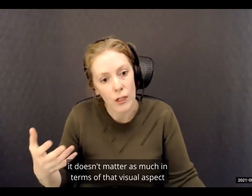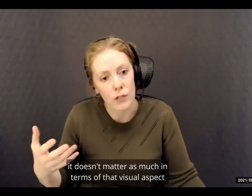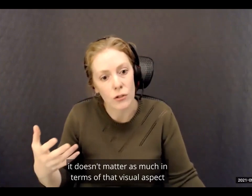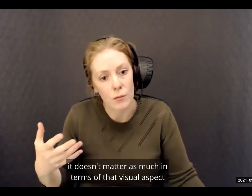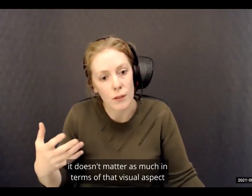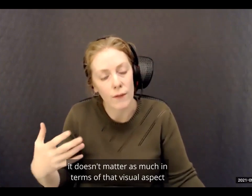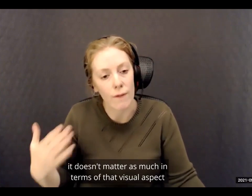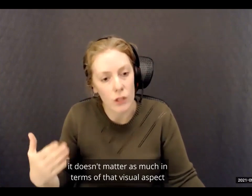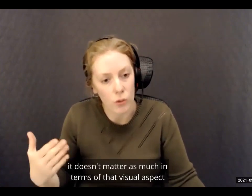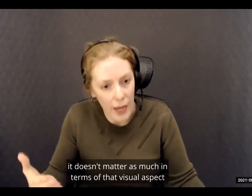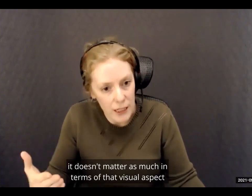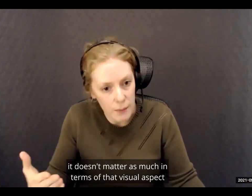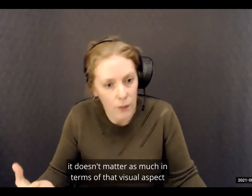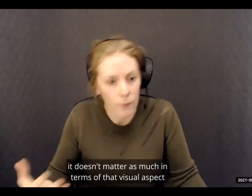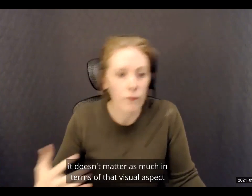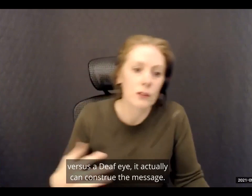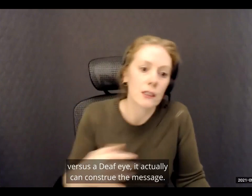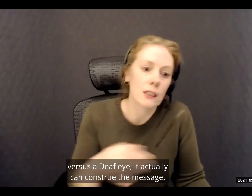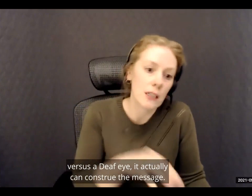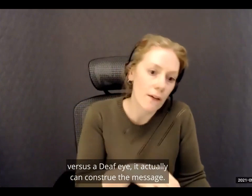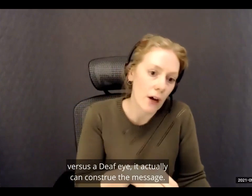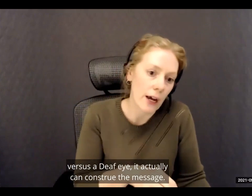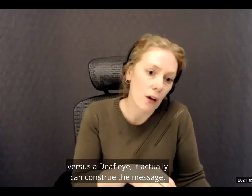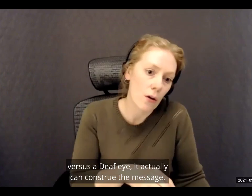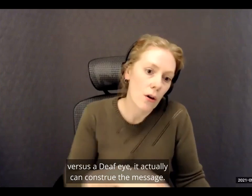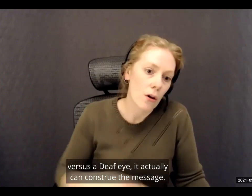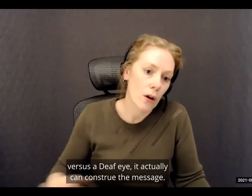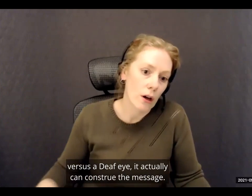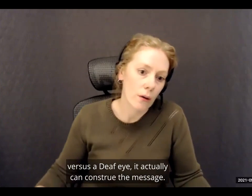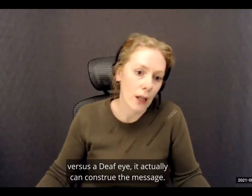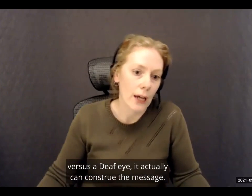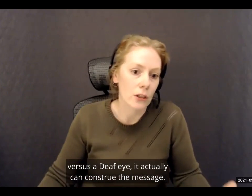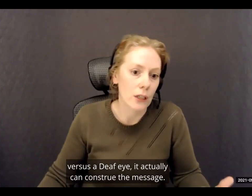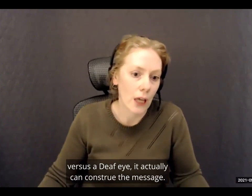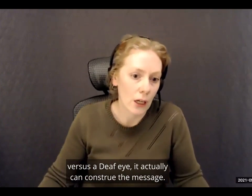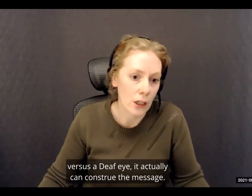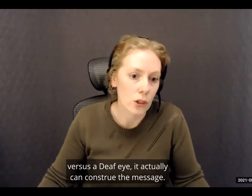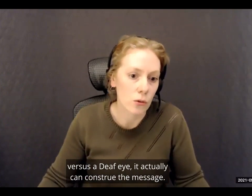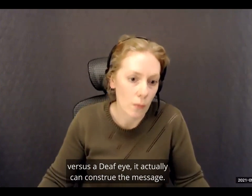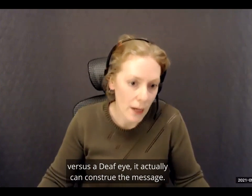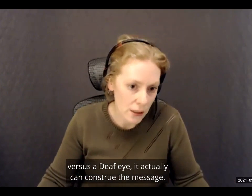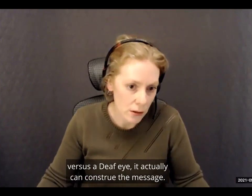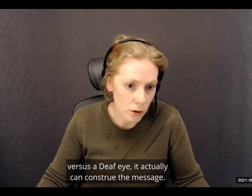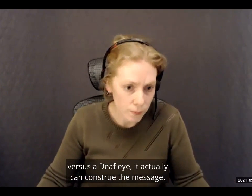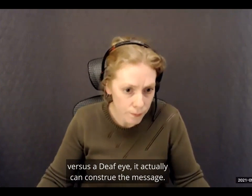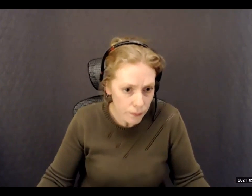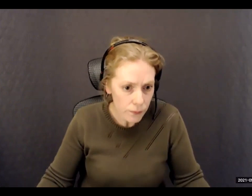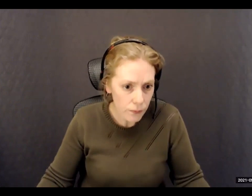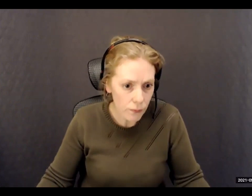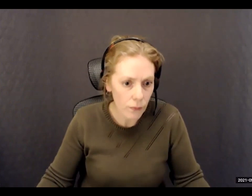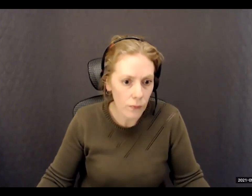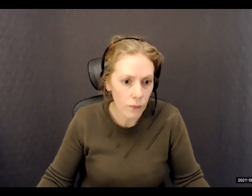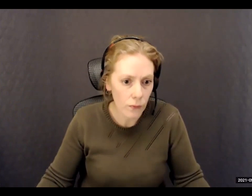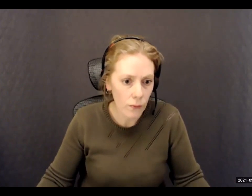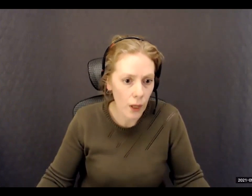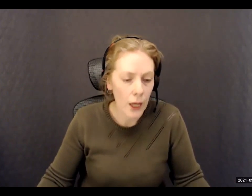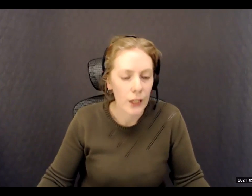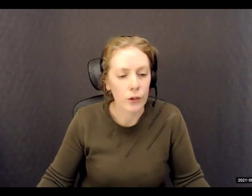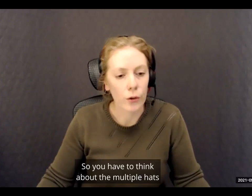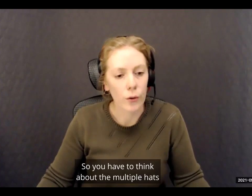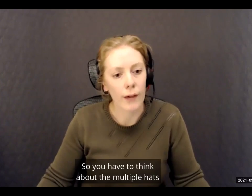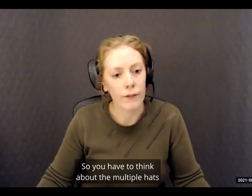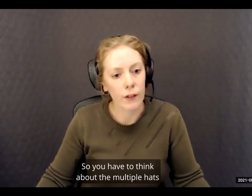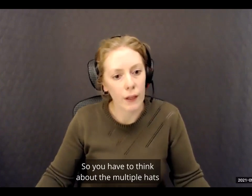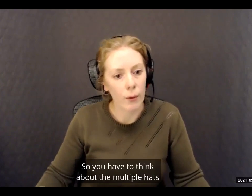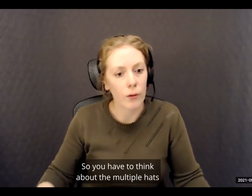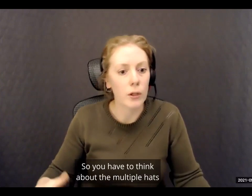much in terms of that visual aspect versus a deaf eye, it actually can construe the message.